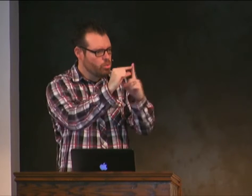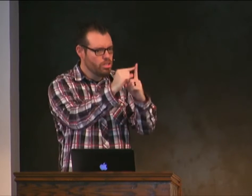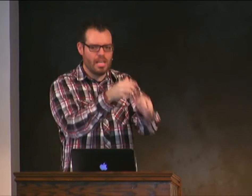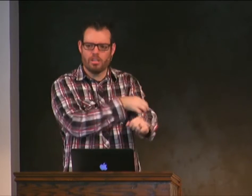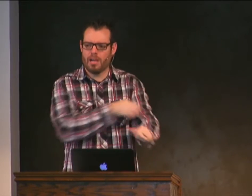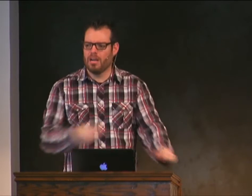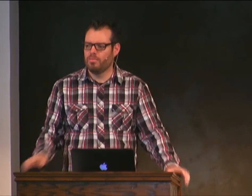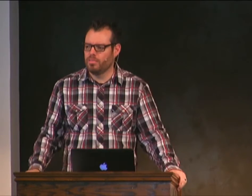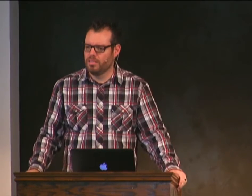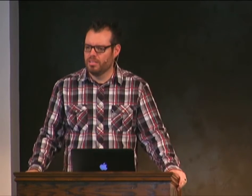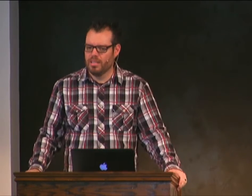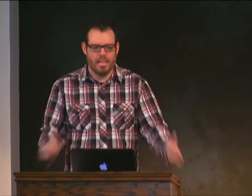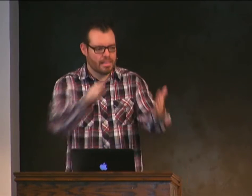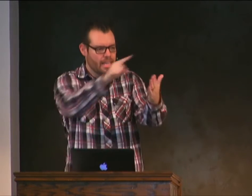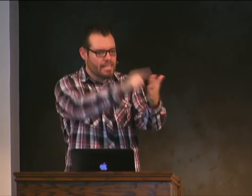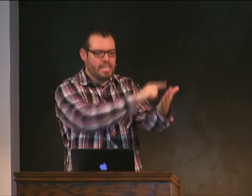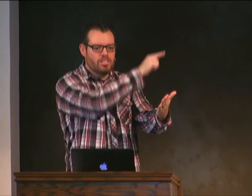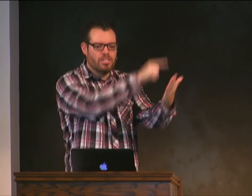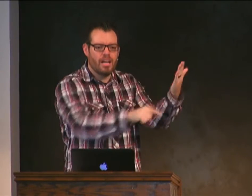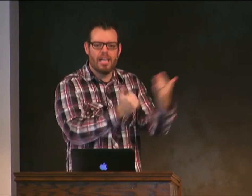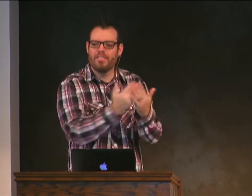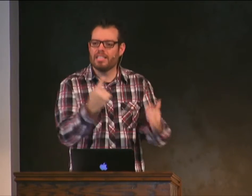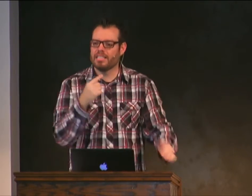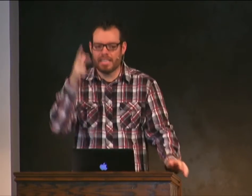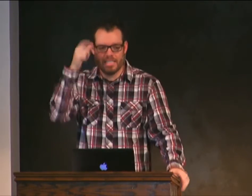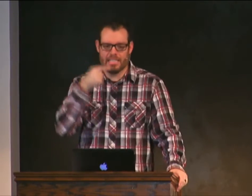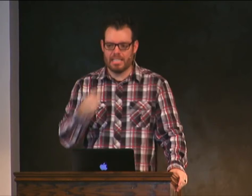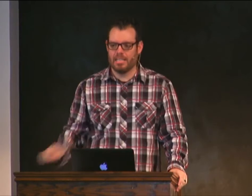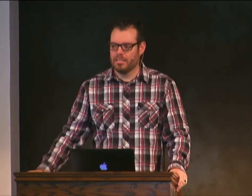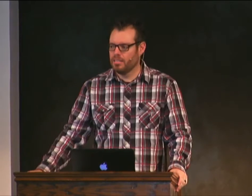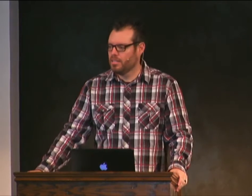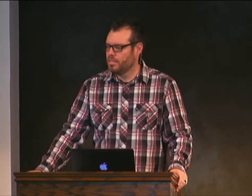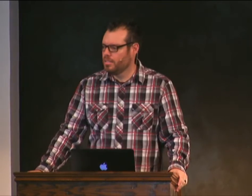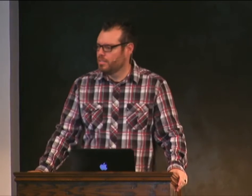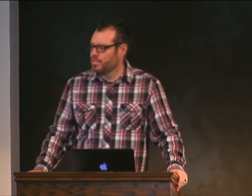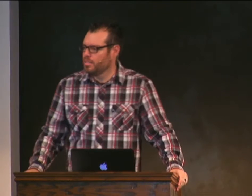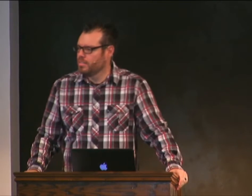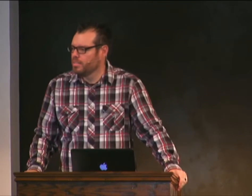It was the word that was powerful, that canceled out everything Satan said.